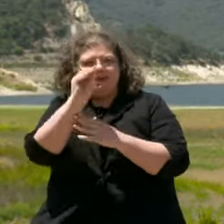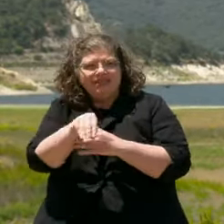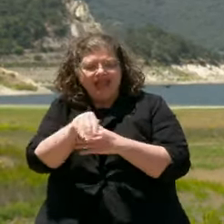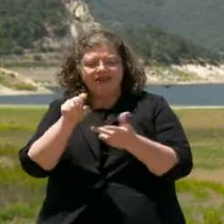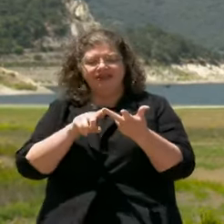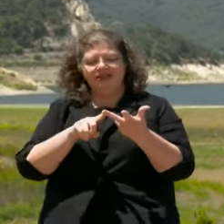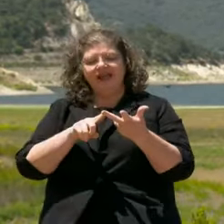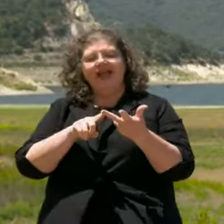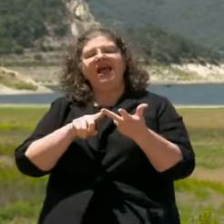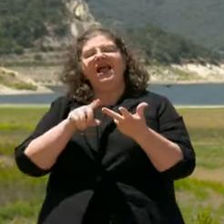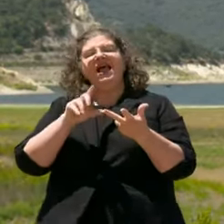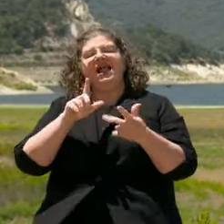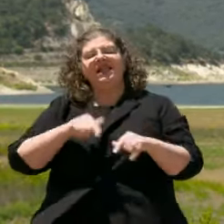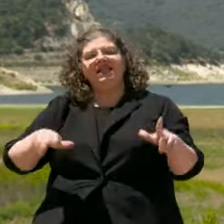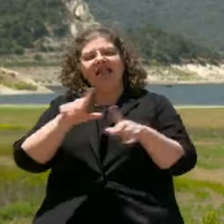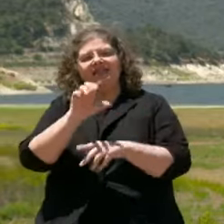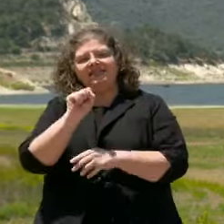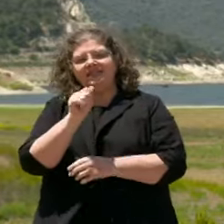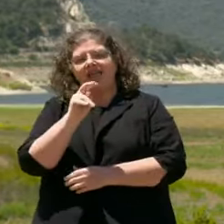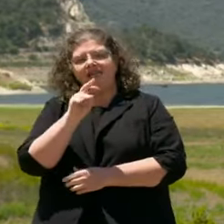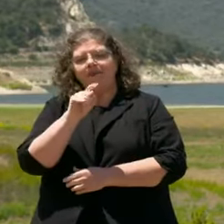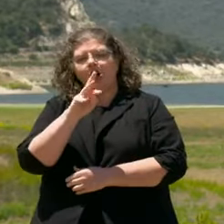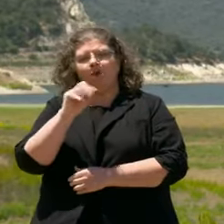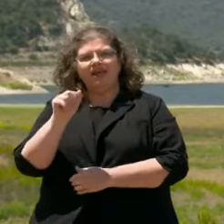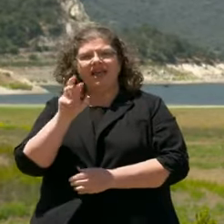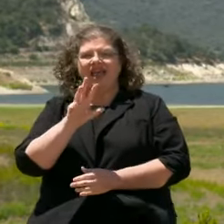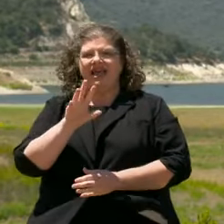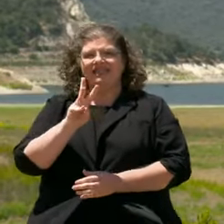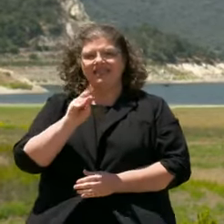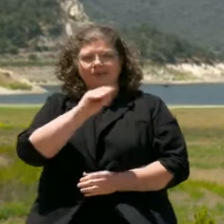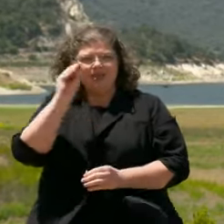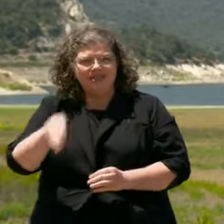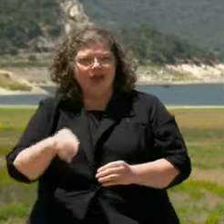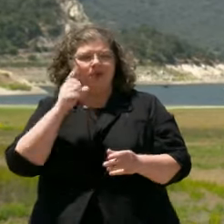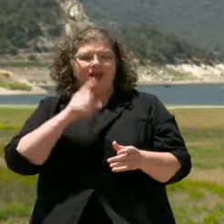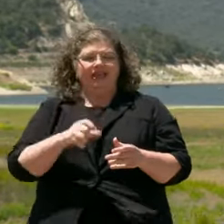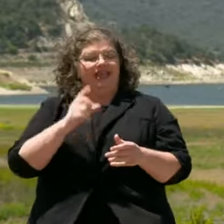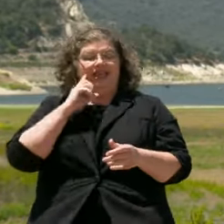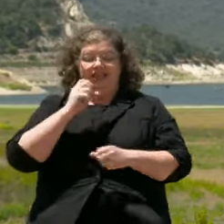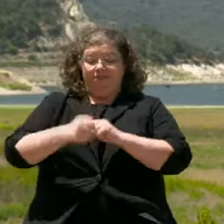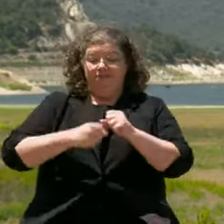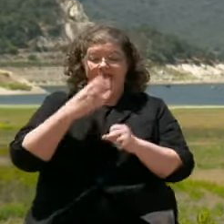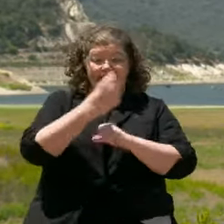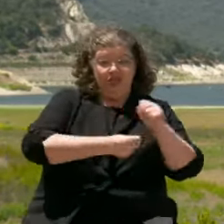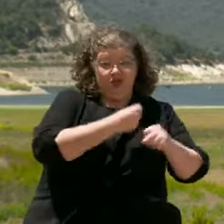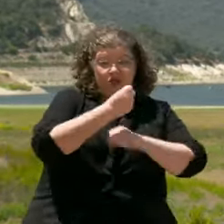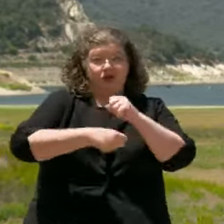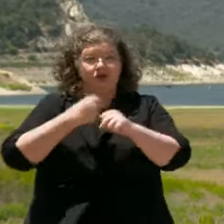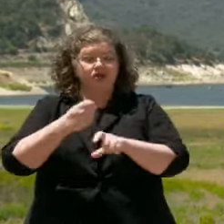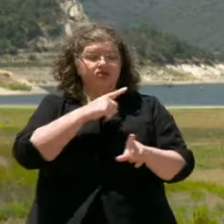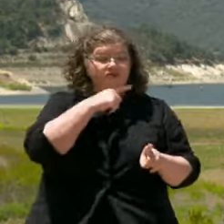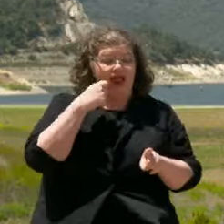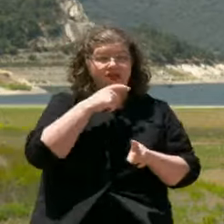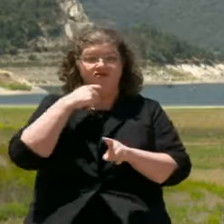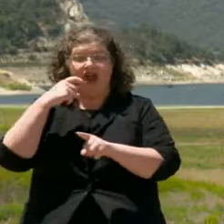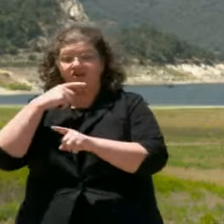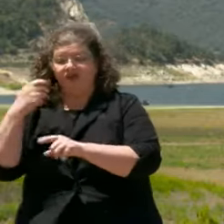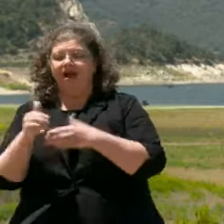Santa Margarita at 64%. Again, back-to-back consecutive droughts have caused this. This is an area that's